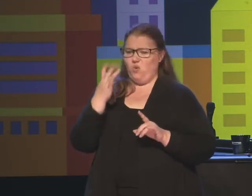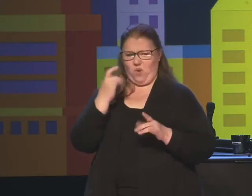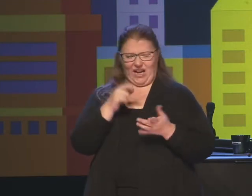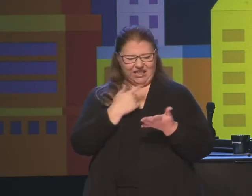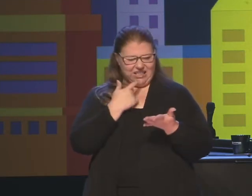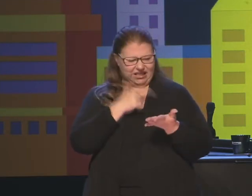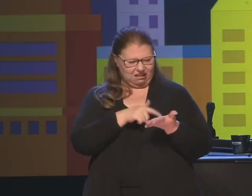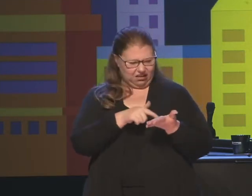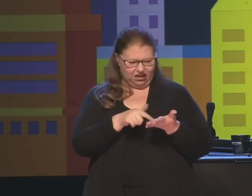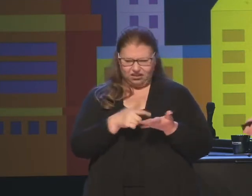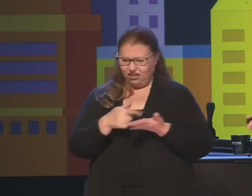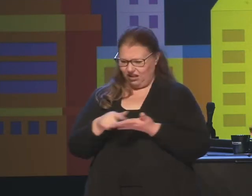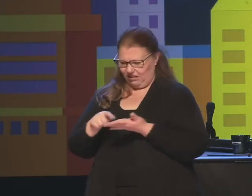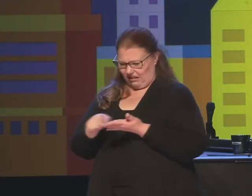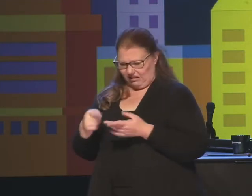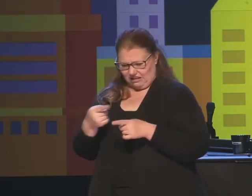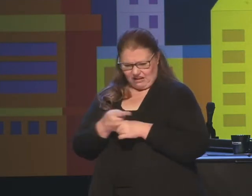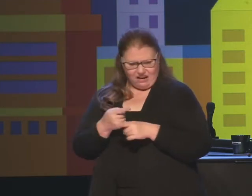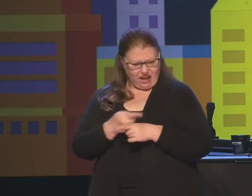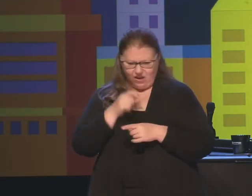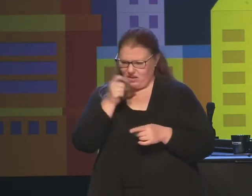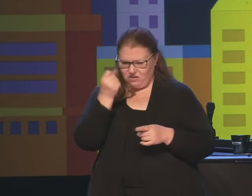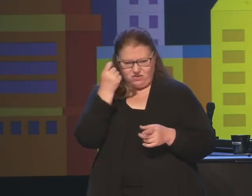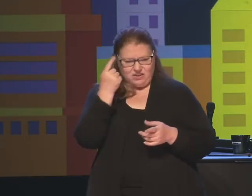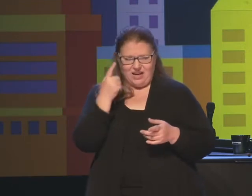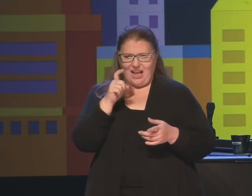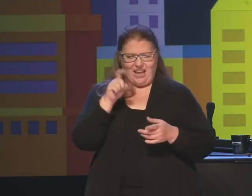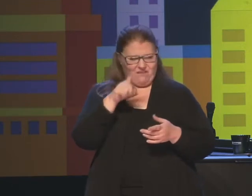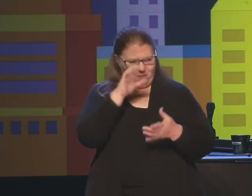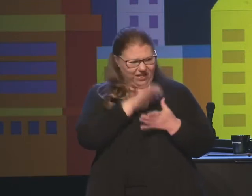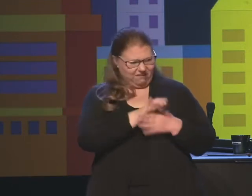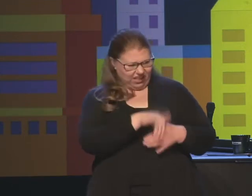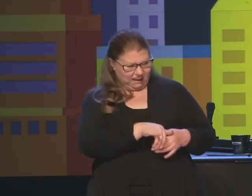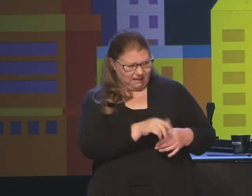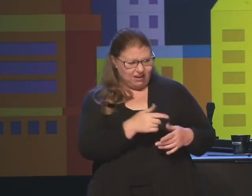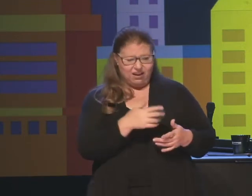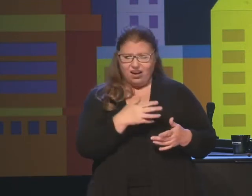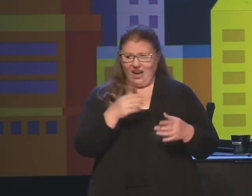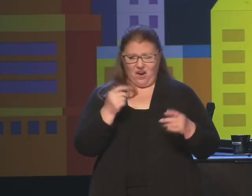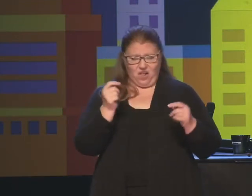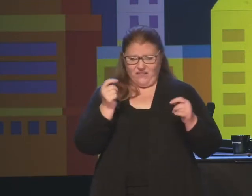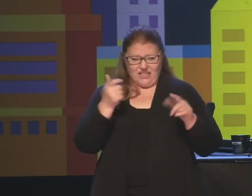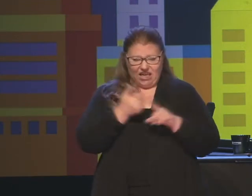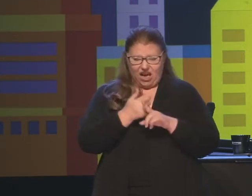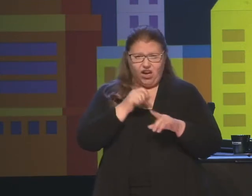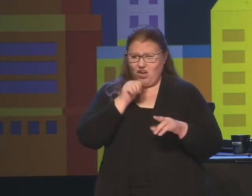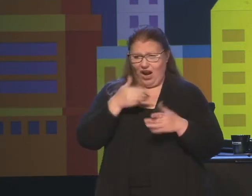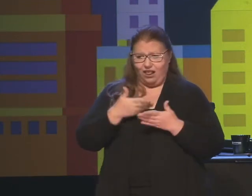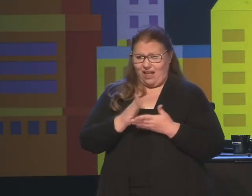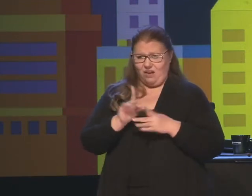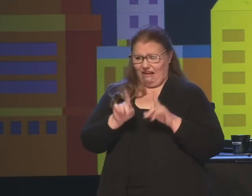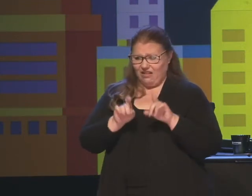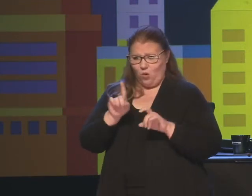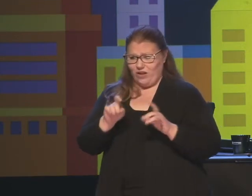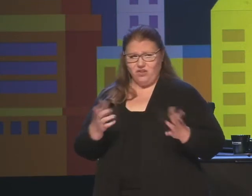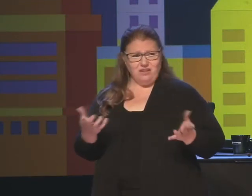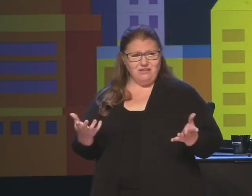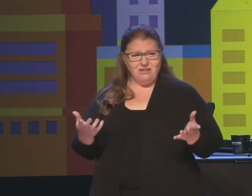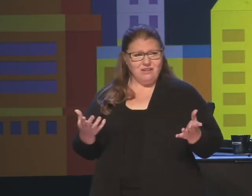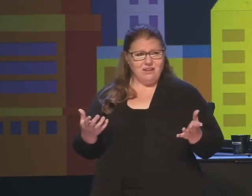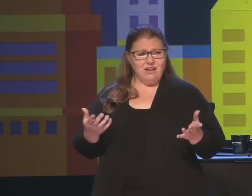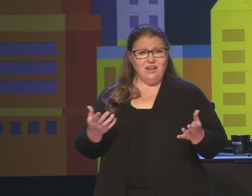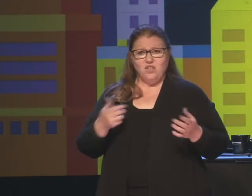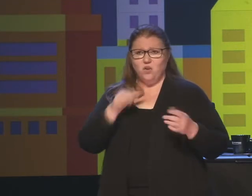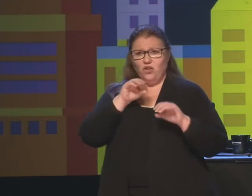then it says this here. And like, I don't get that. And I have to believe that? And then all of a sudden, well, no, you're not allowed to ask those questions. So there